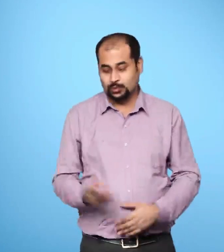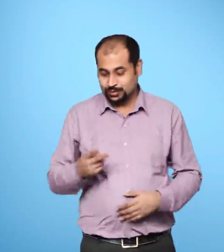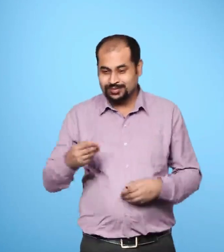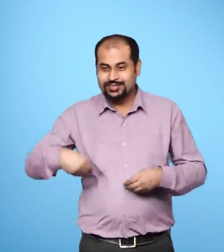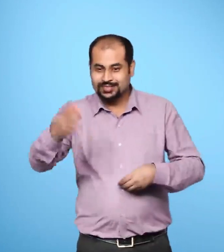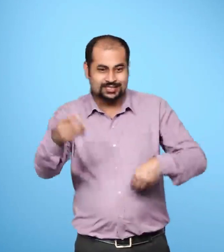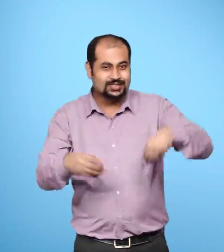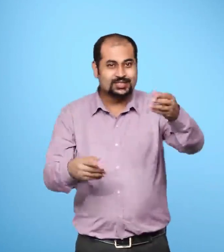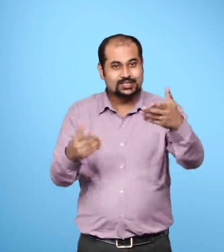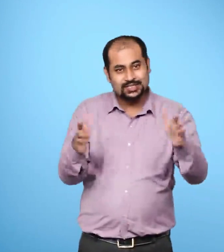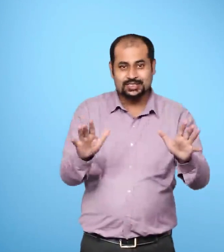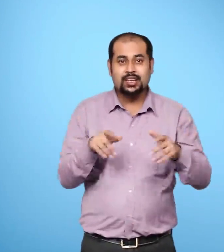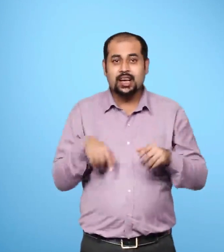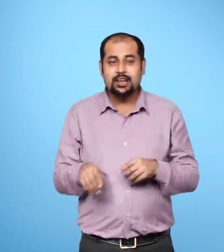Here are their points.